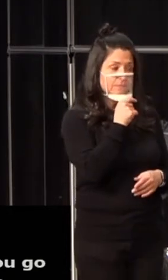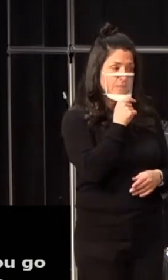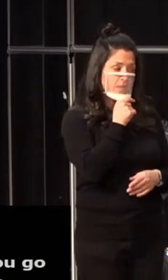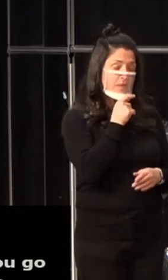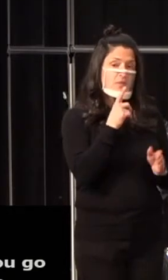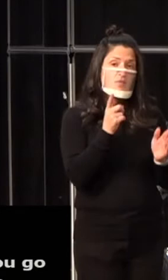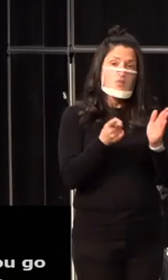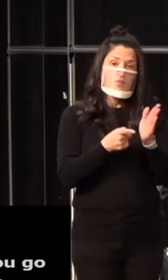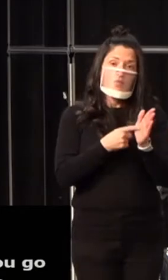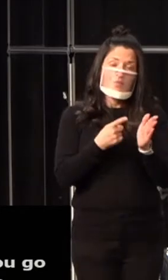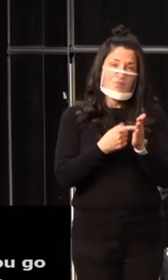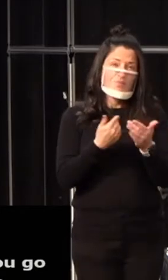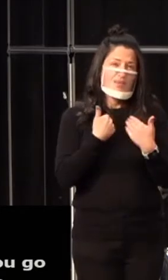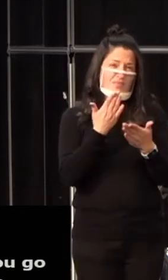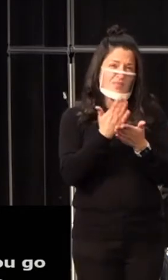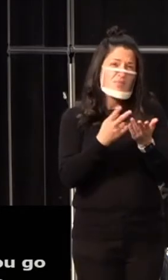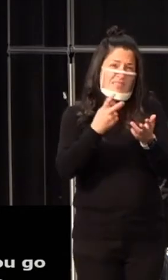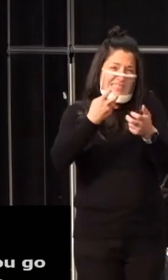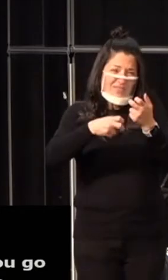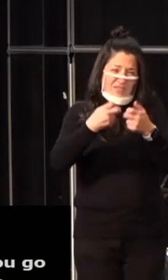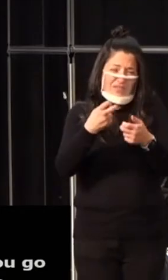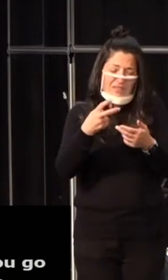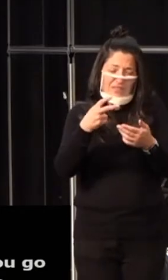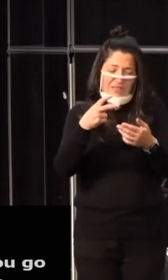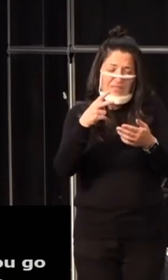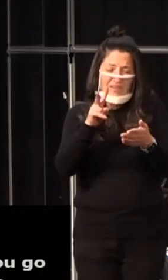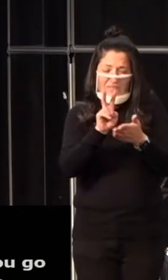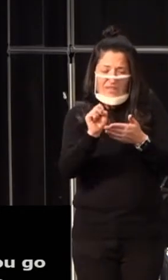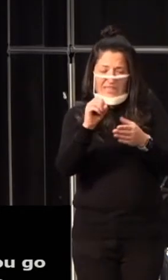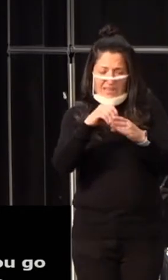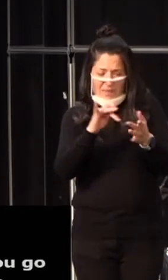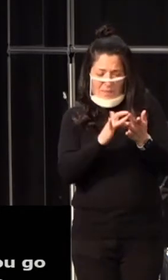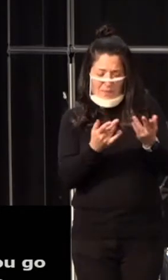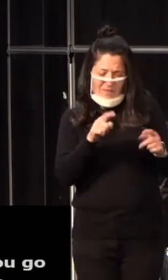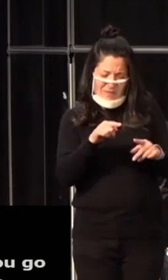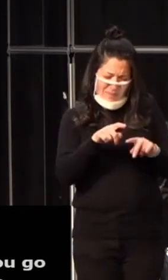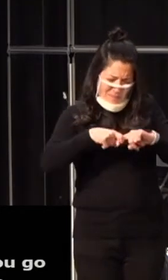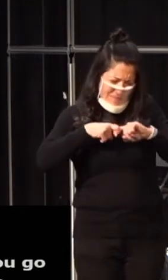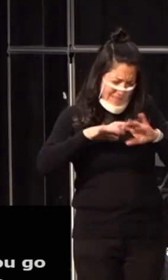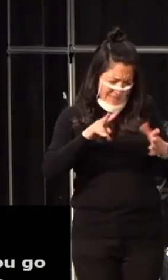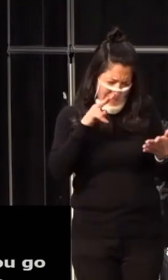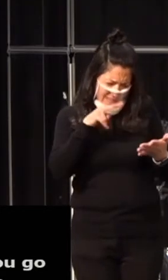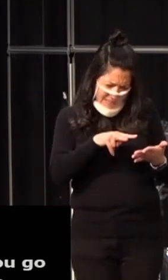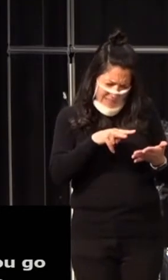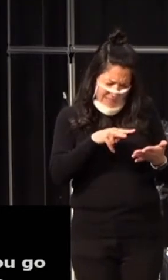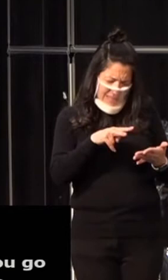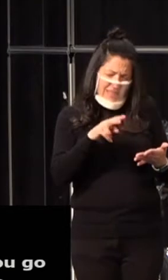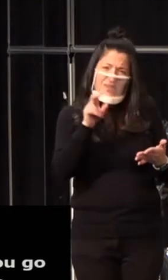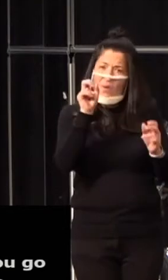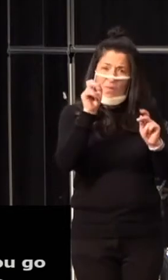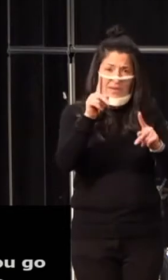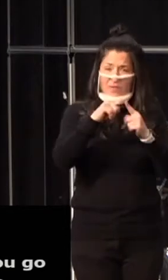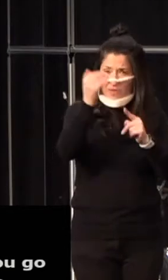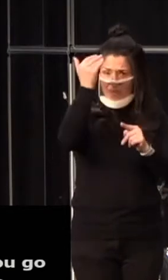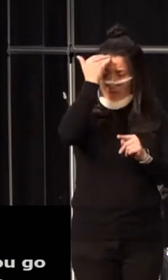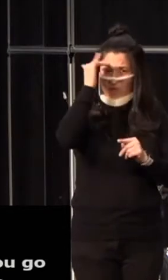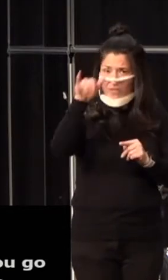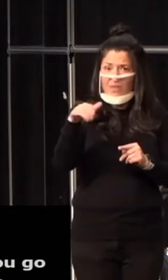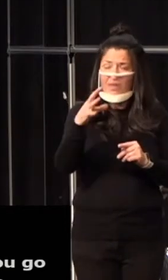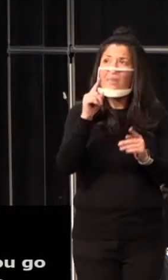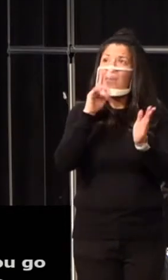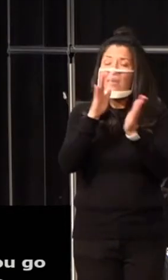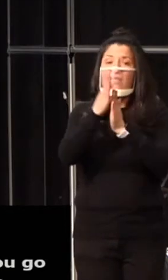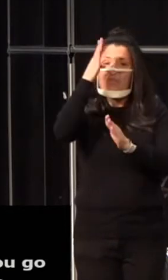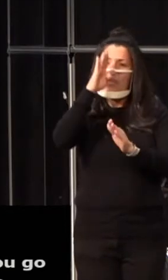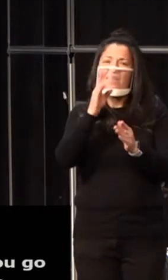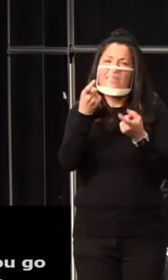Sometimes there's difficult passages in the Bible that you have to pause, and it's okay to acknowledge that and to ask God